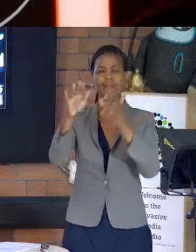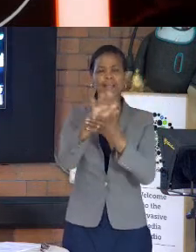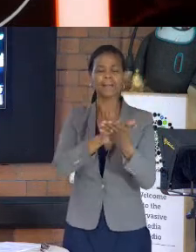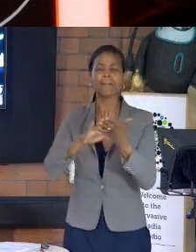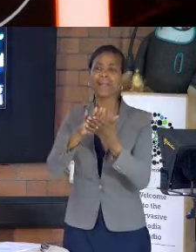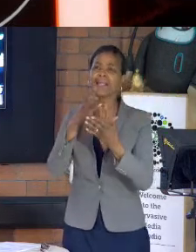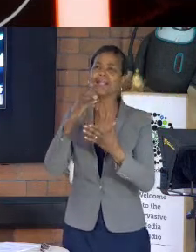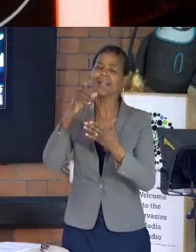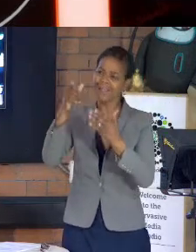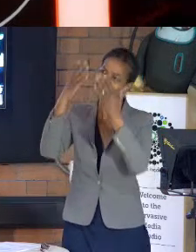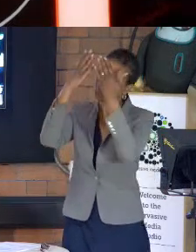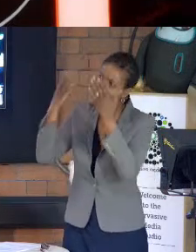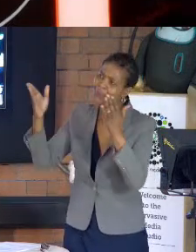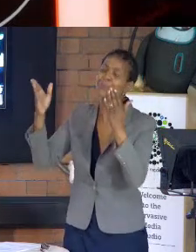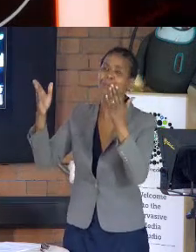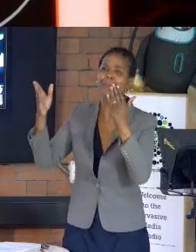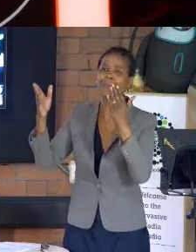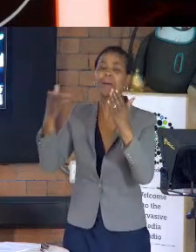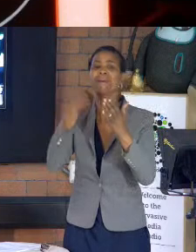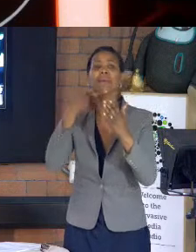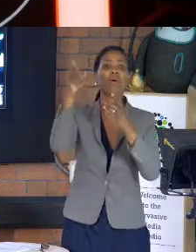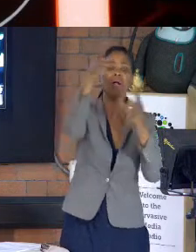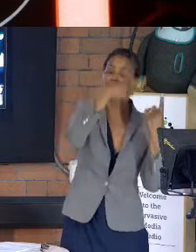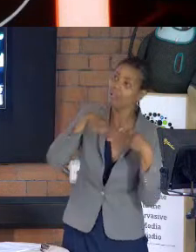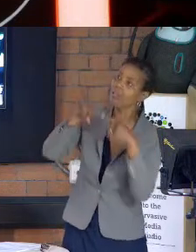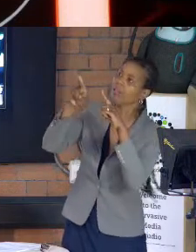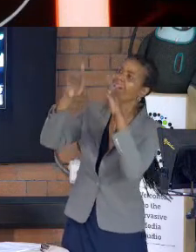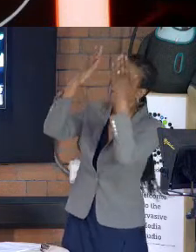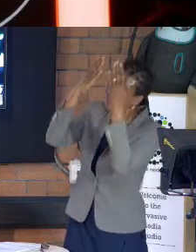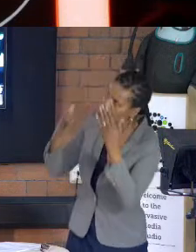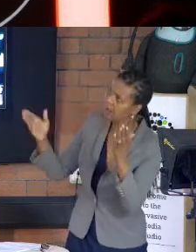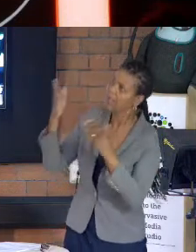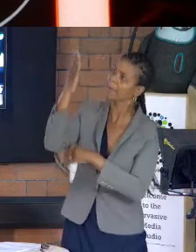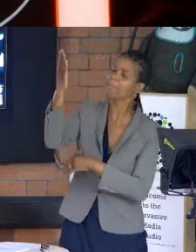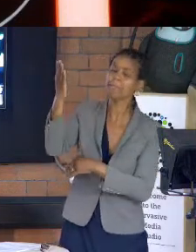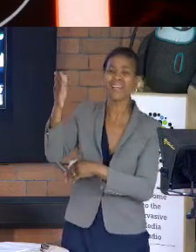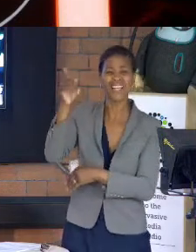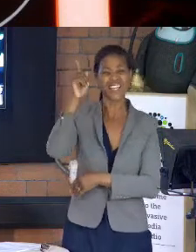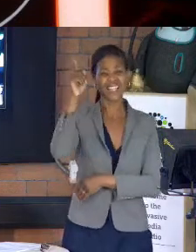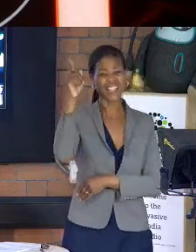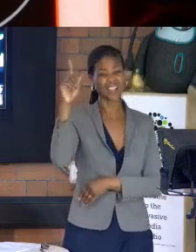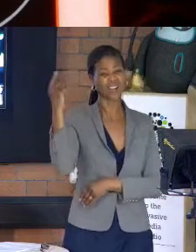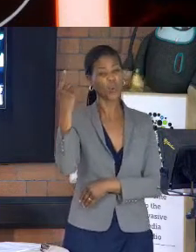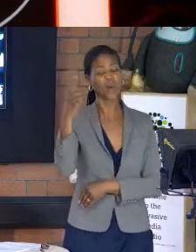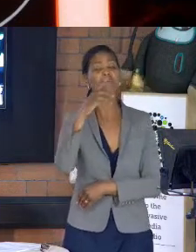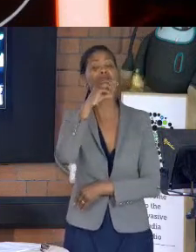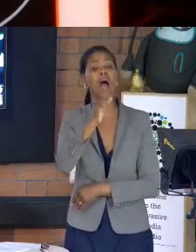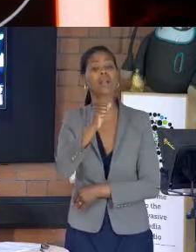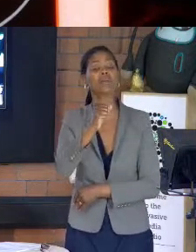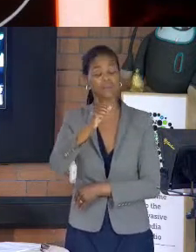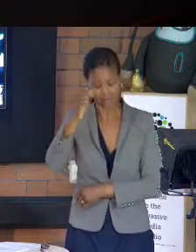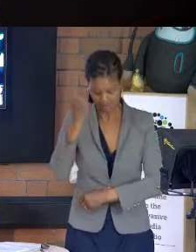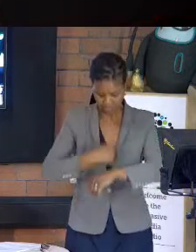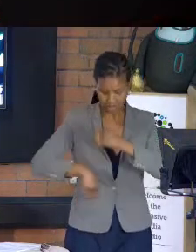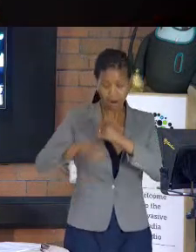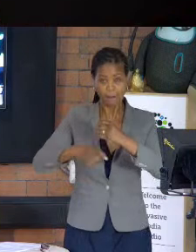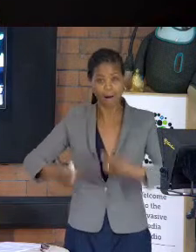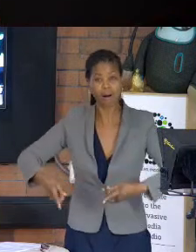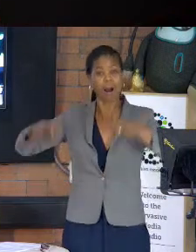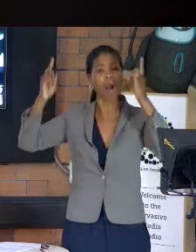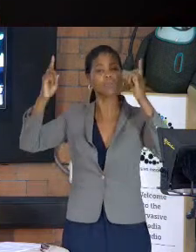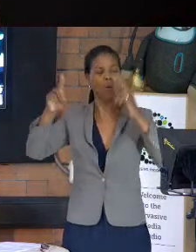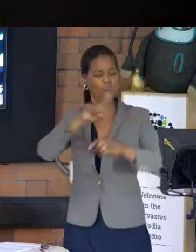there with the highest. Imhotep was a man who became a god because of people's belief in him, which